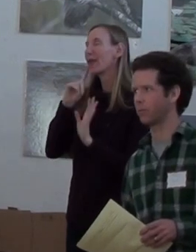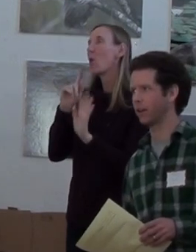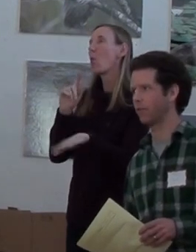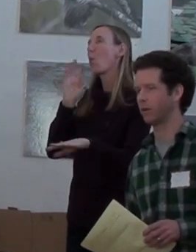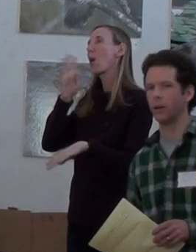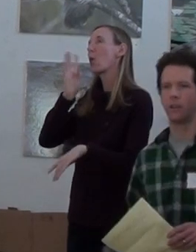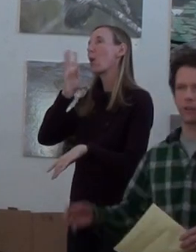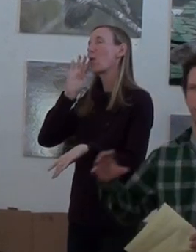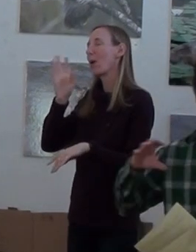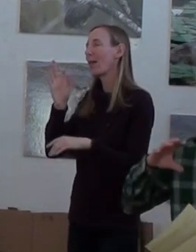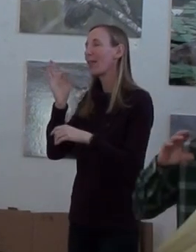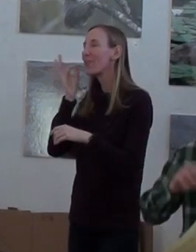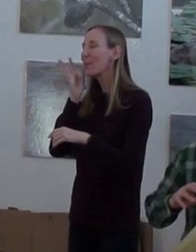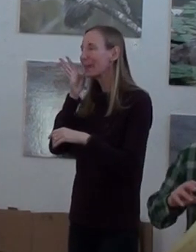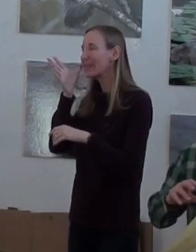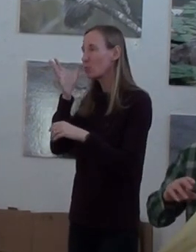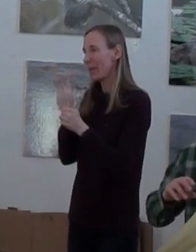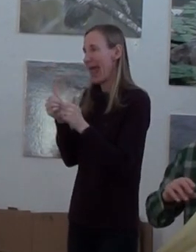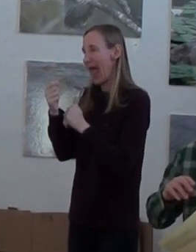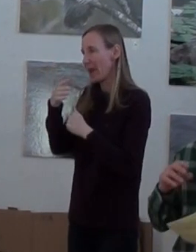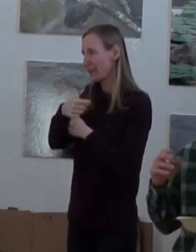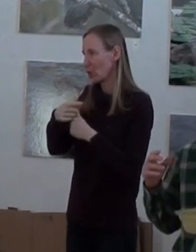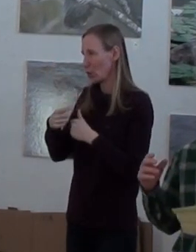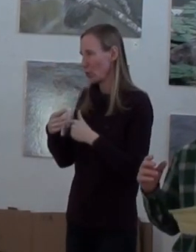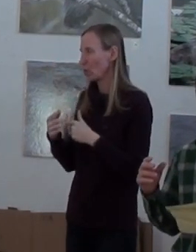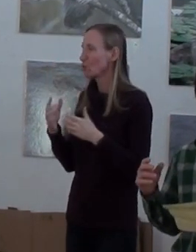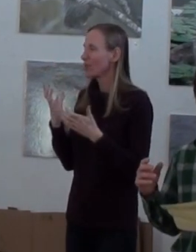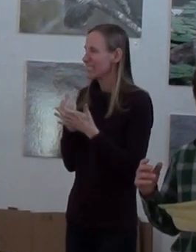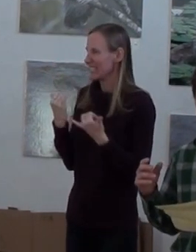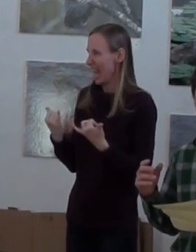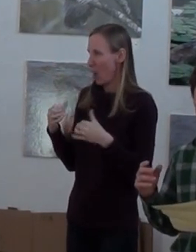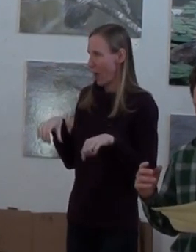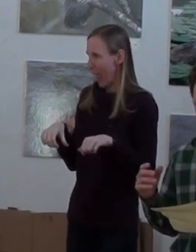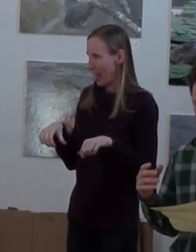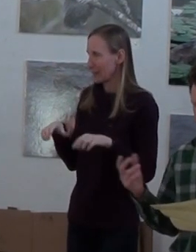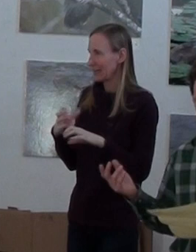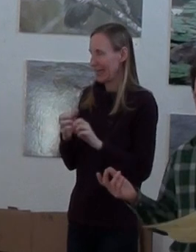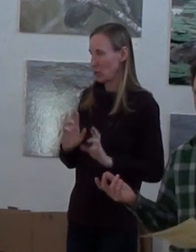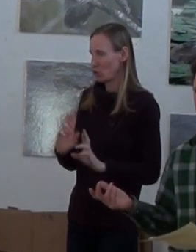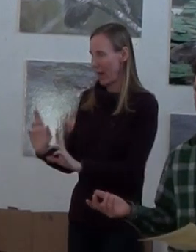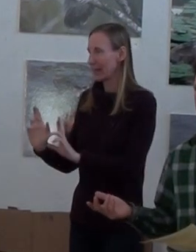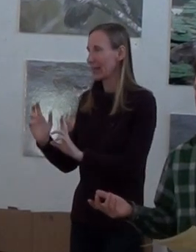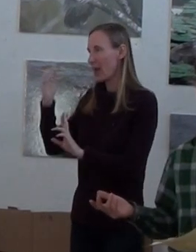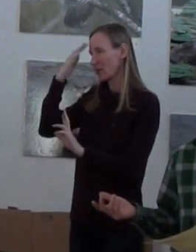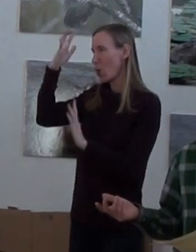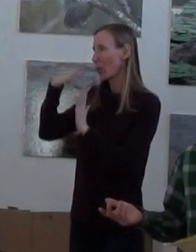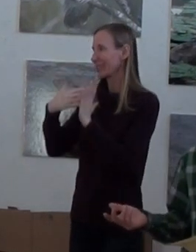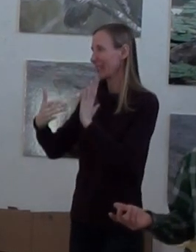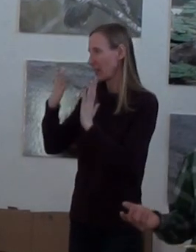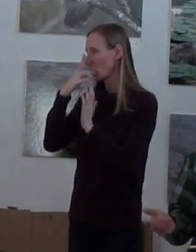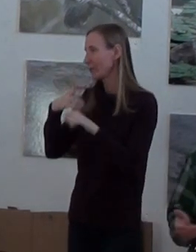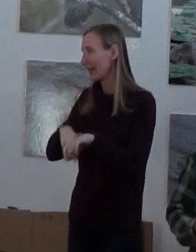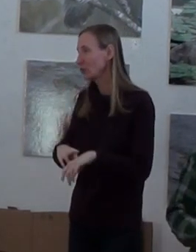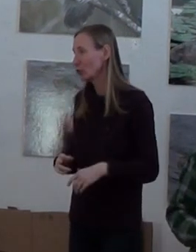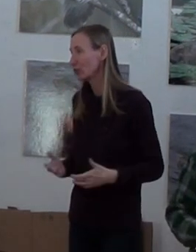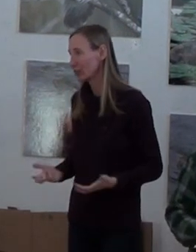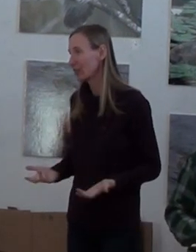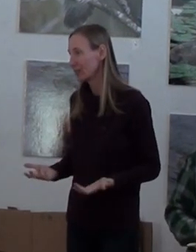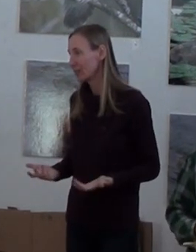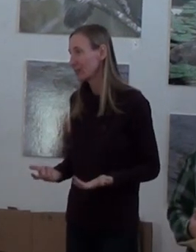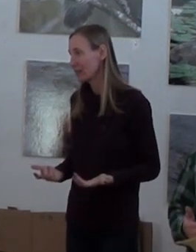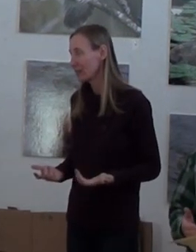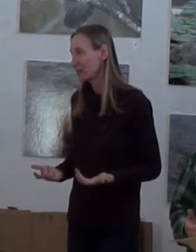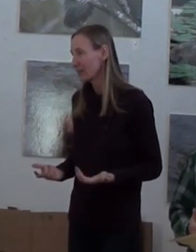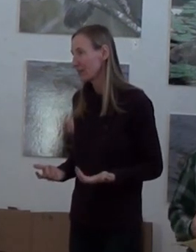bees will always be ahead of you. So prompt to act based on, you know, the ever-changing schedule of nature. You know, that how